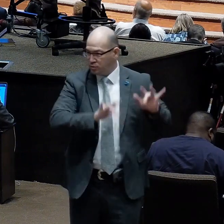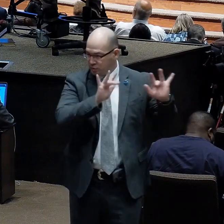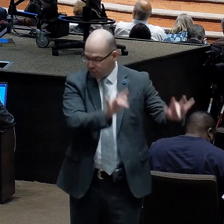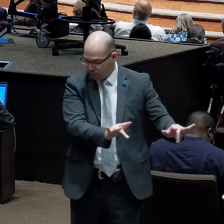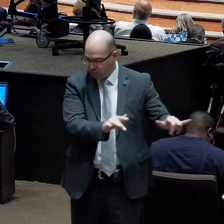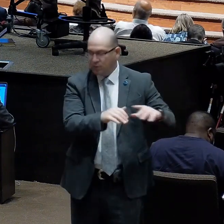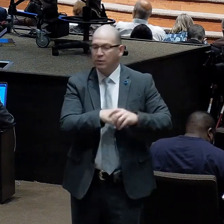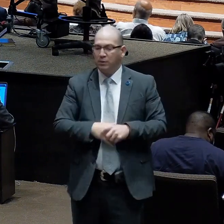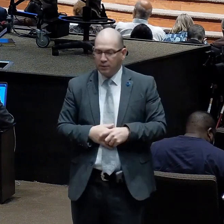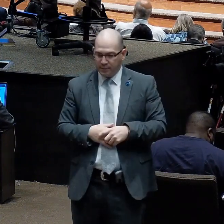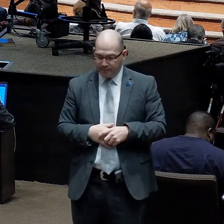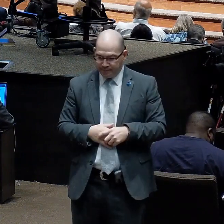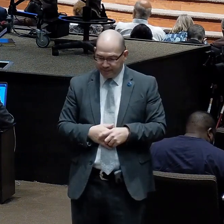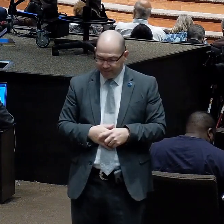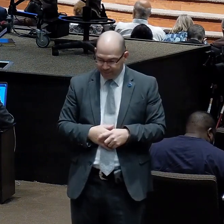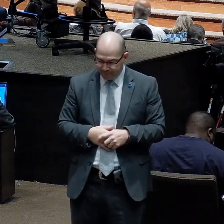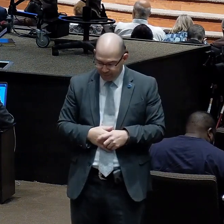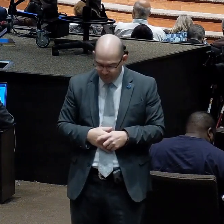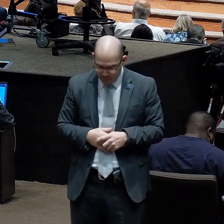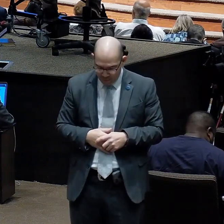Matthew 16, 26.